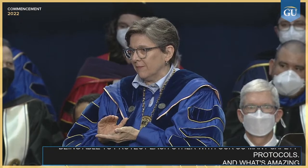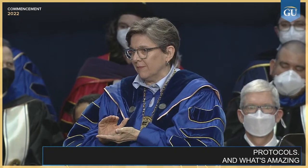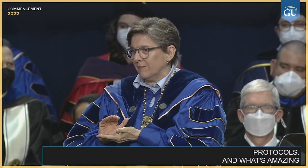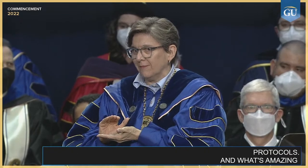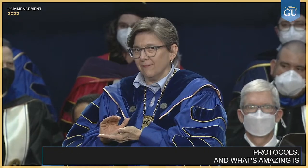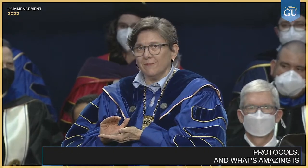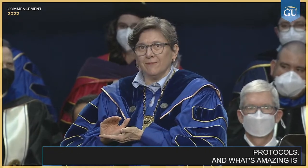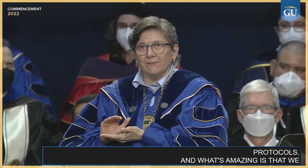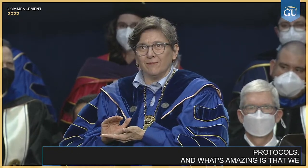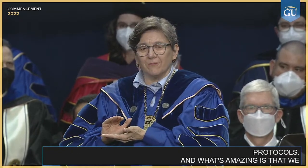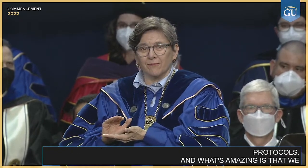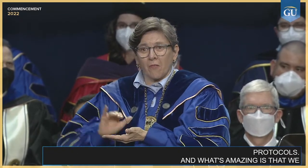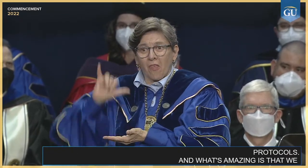low.